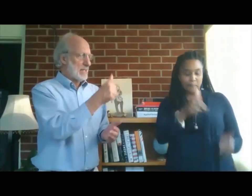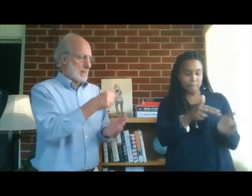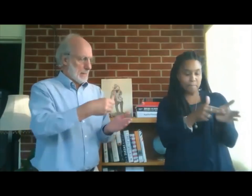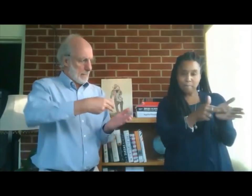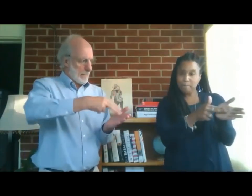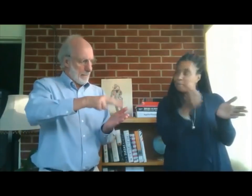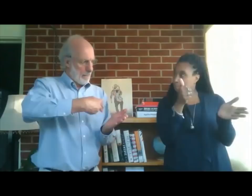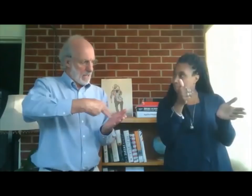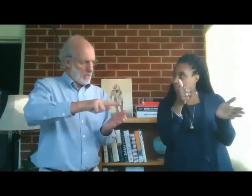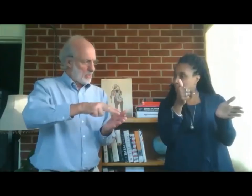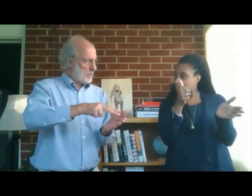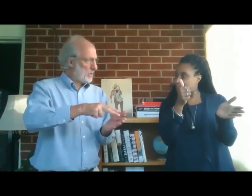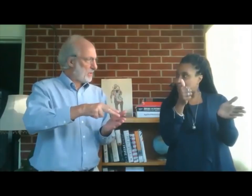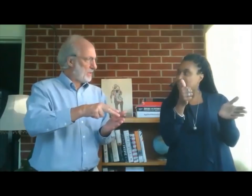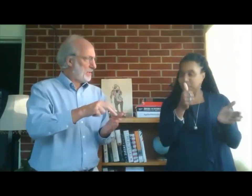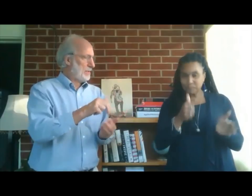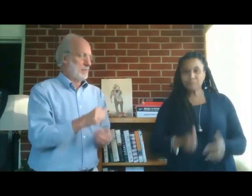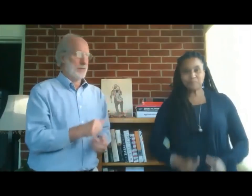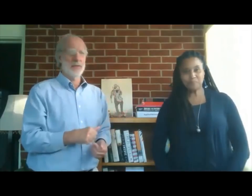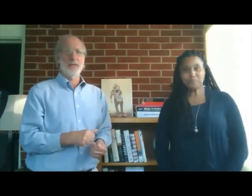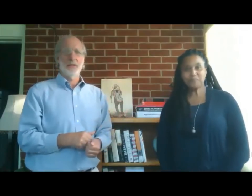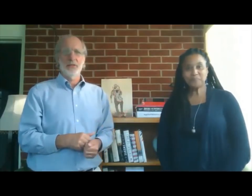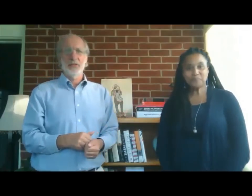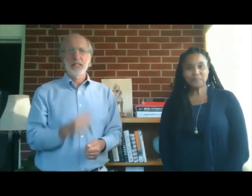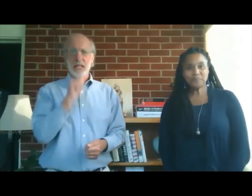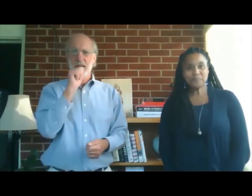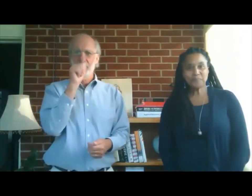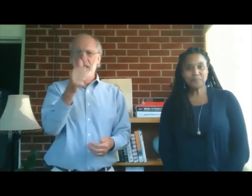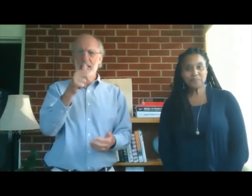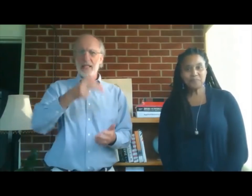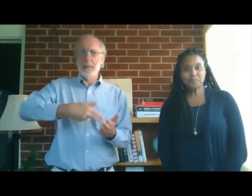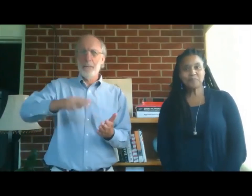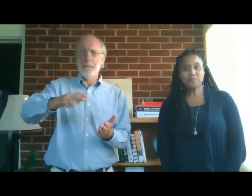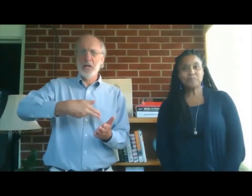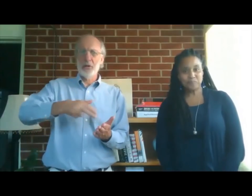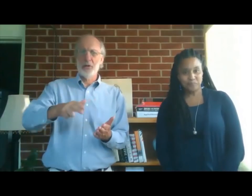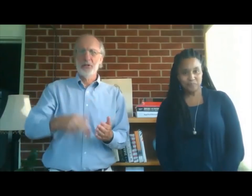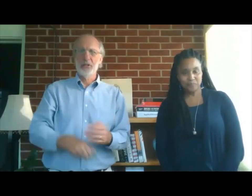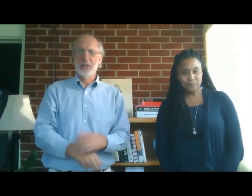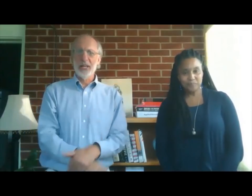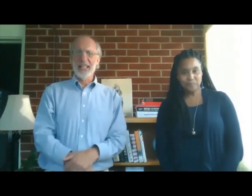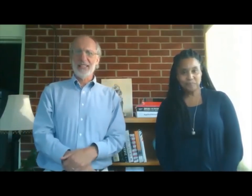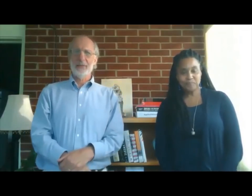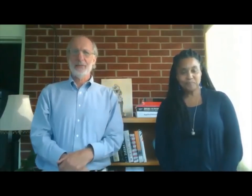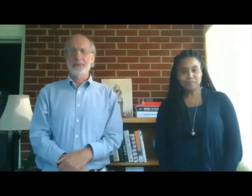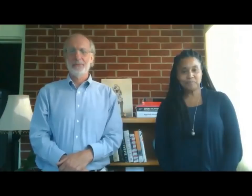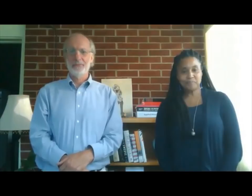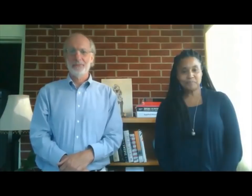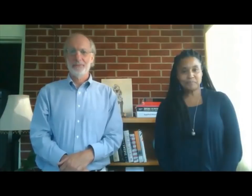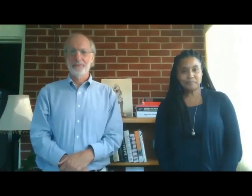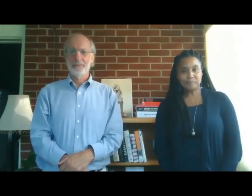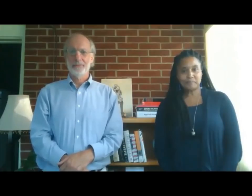Peanut butter. Ready? Peanut butter. Go ahead.